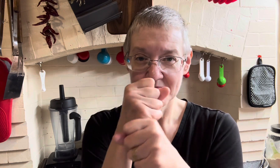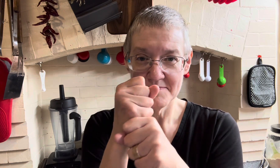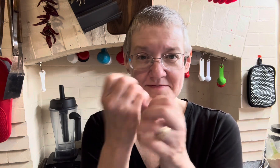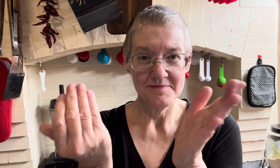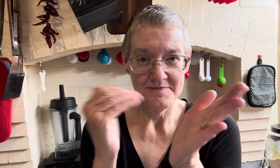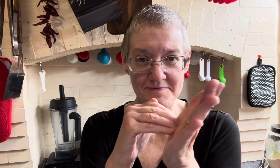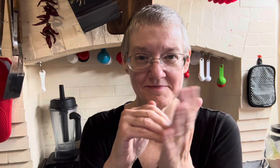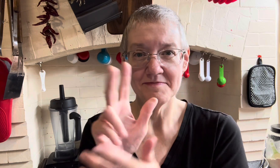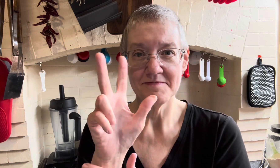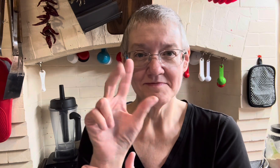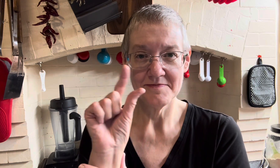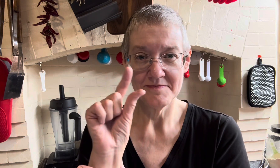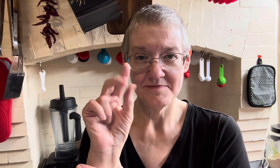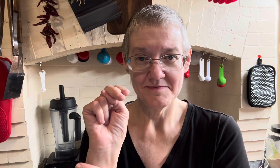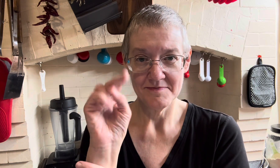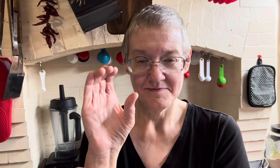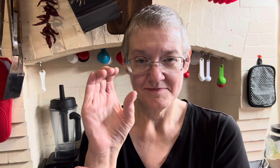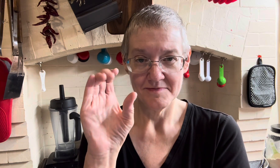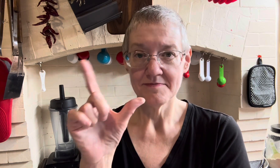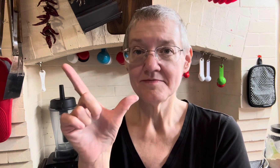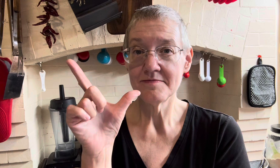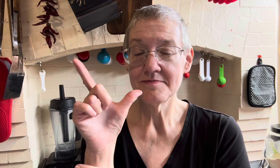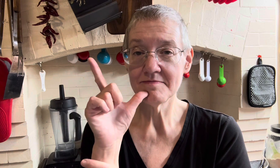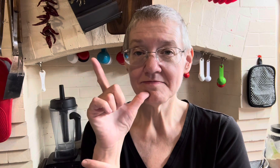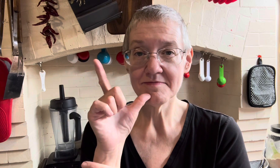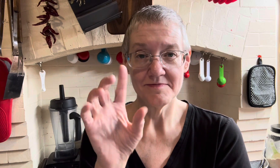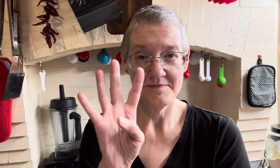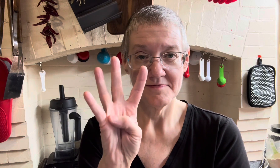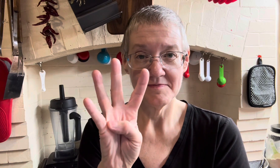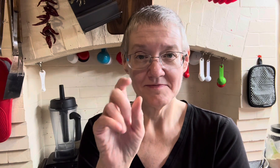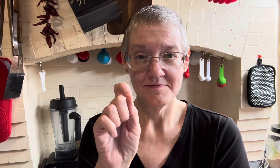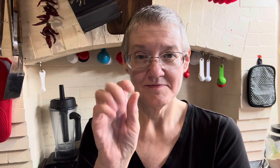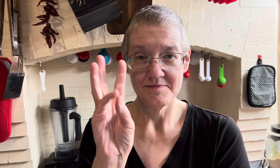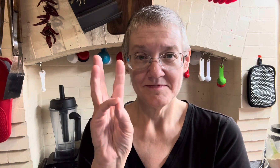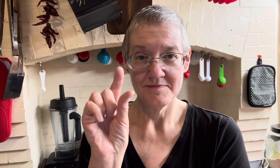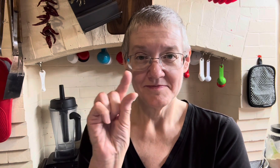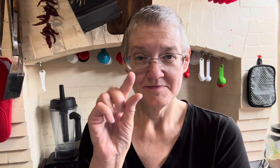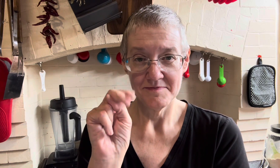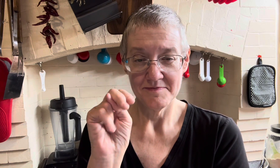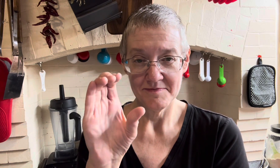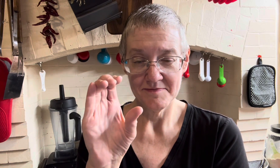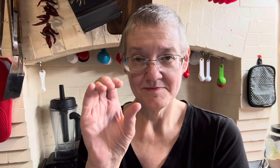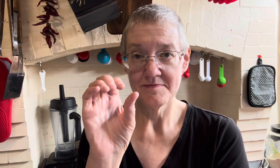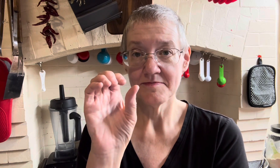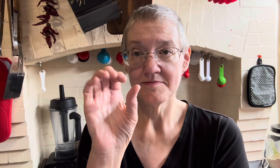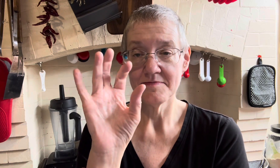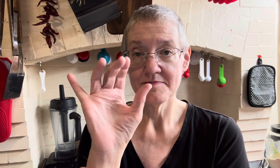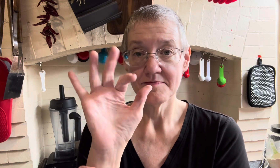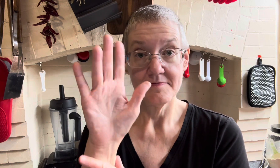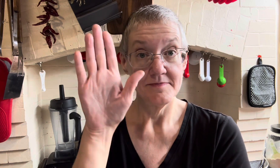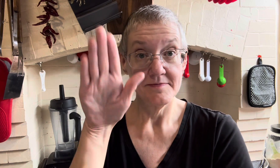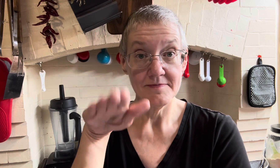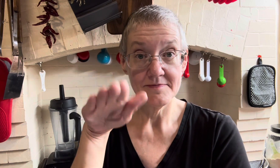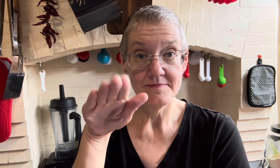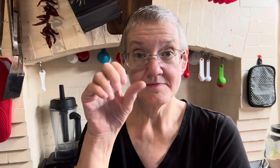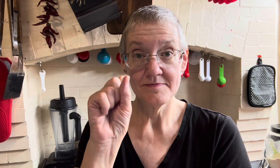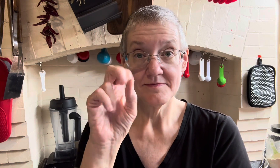Morning snack coffee again, 3 grams of net carbs. Lunch, green beans and chicken, 4.6 grams of